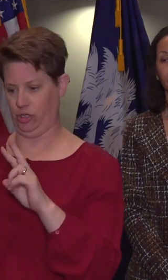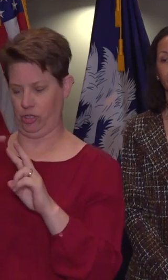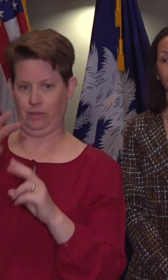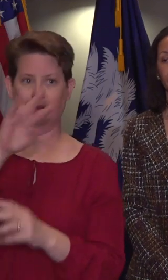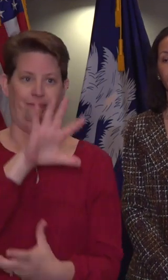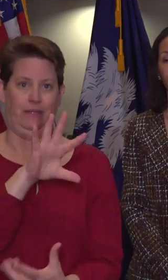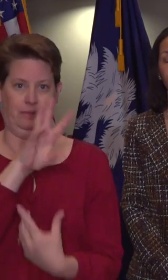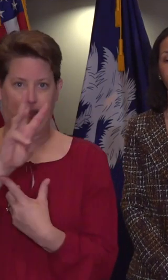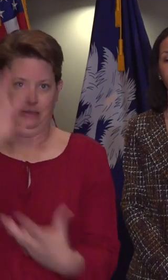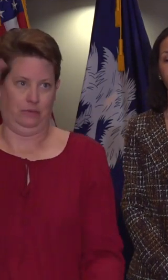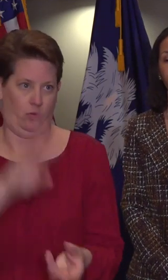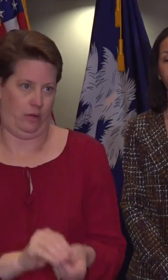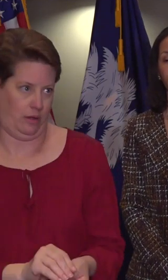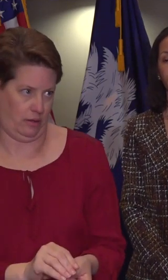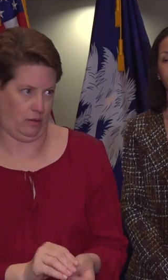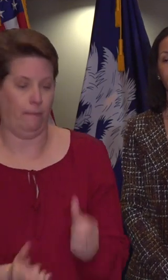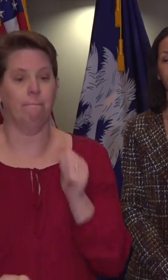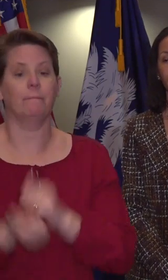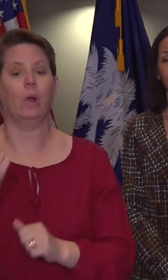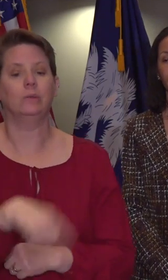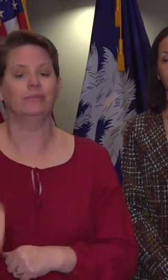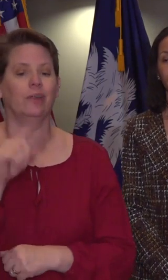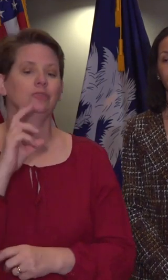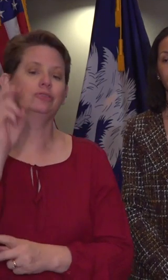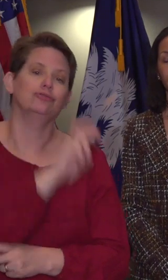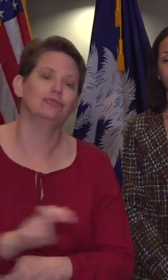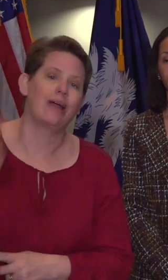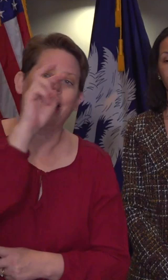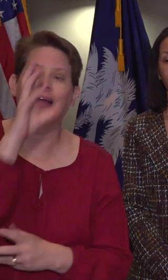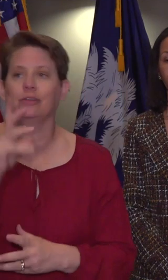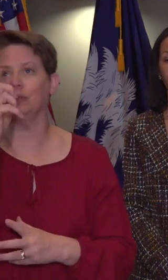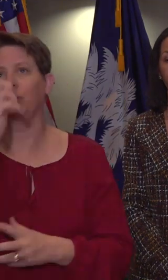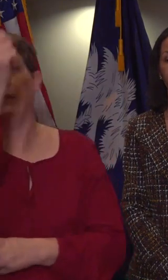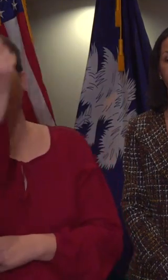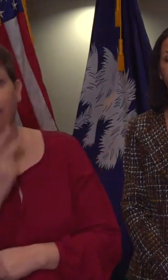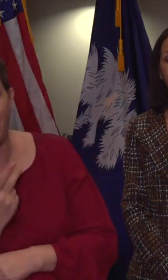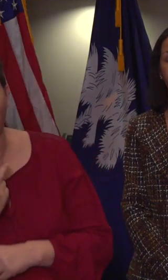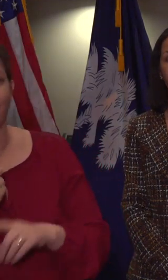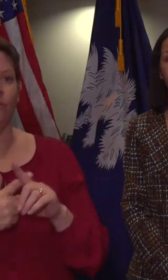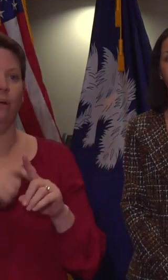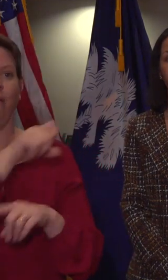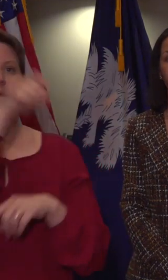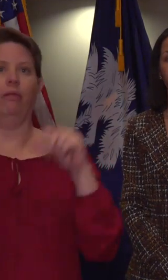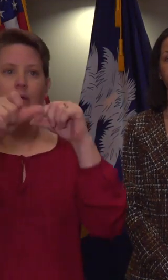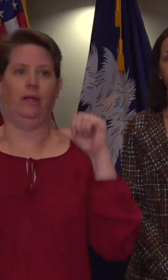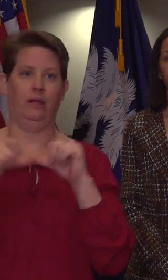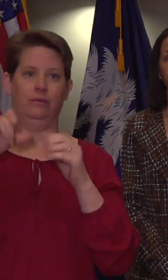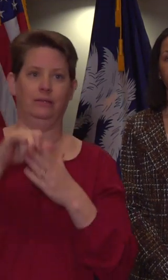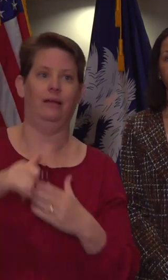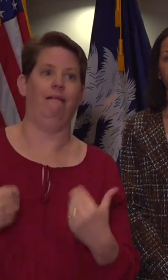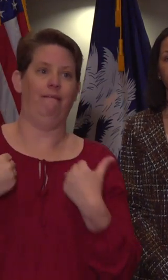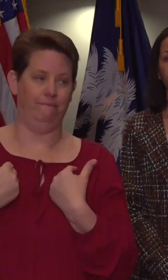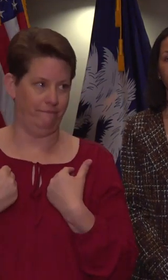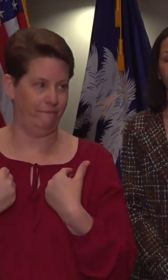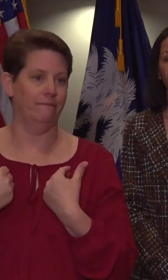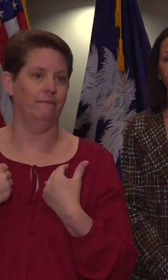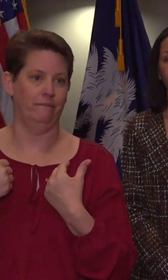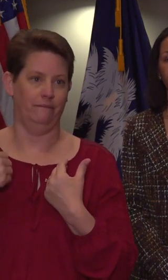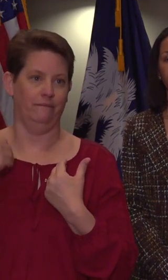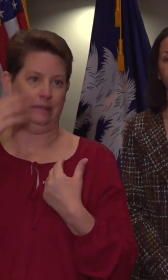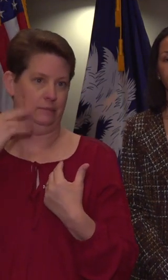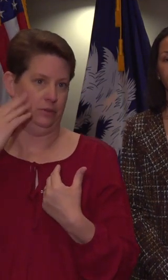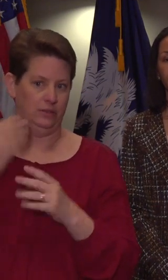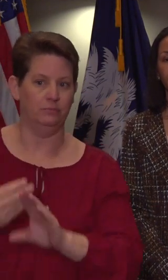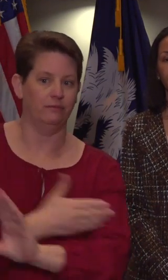individuals. A majority of those were travelers that have come back in from affected areas. We are